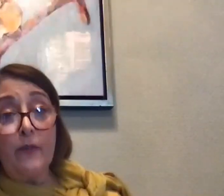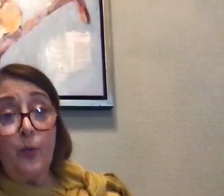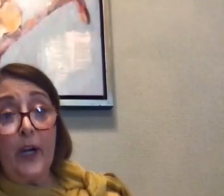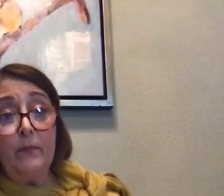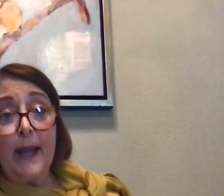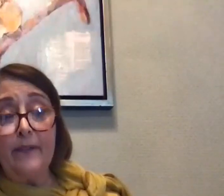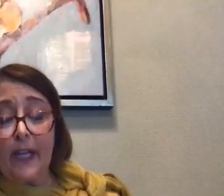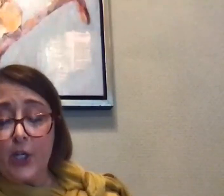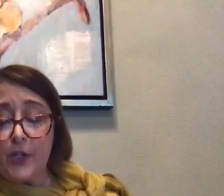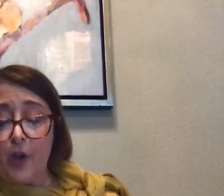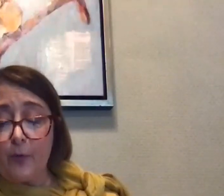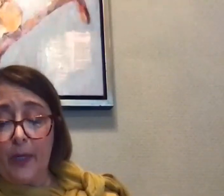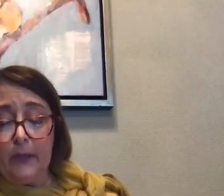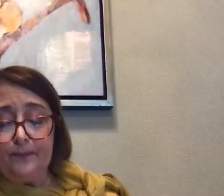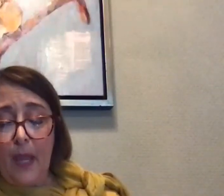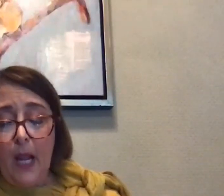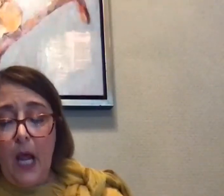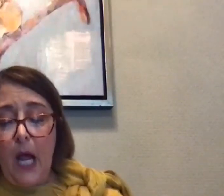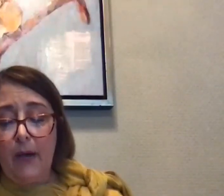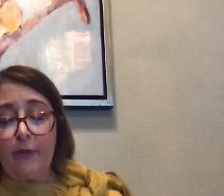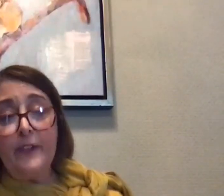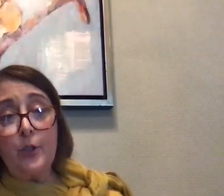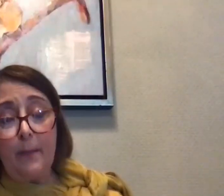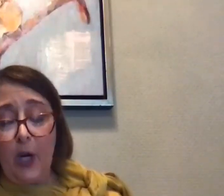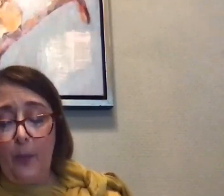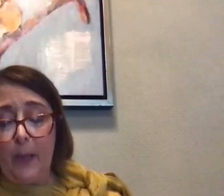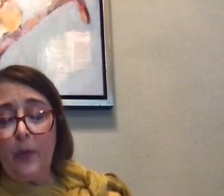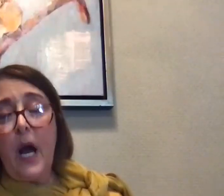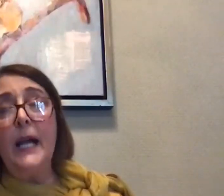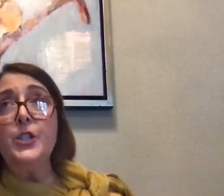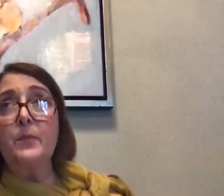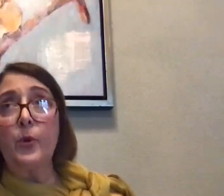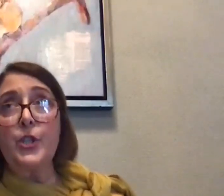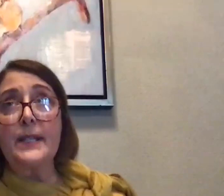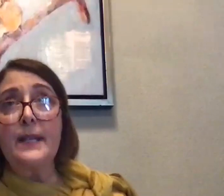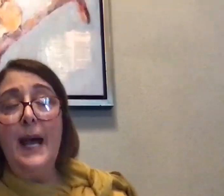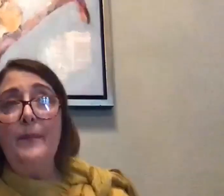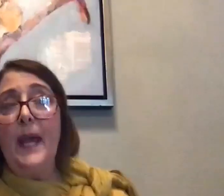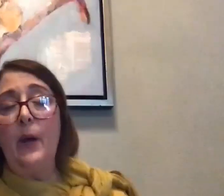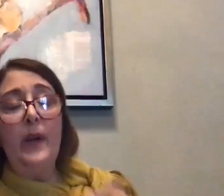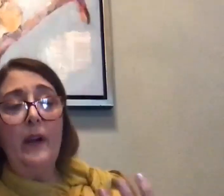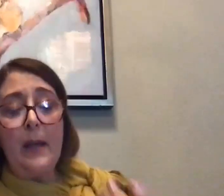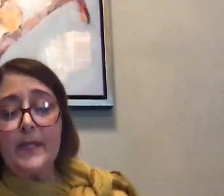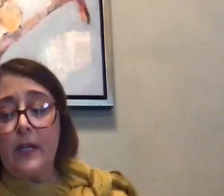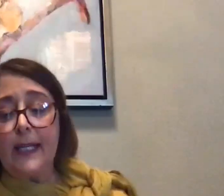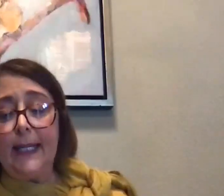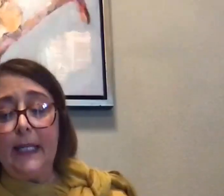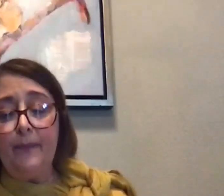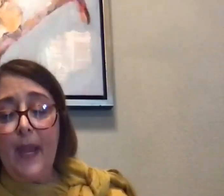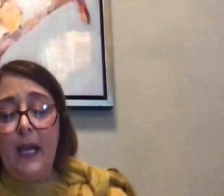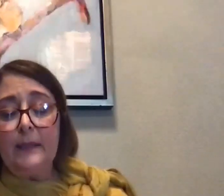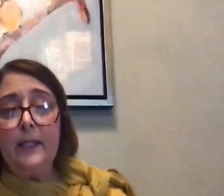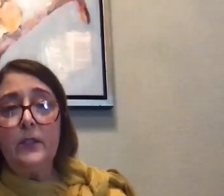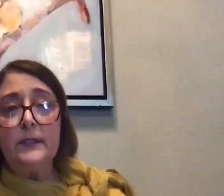purchased software, magnification software for visually impaired people. I just purchased, and I went on Amazon to get